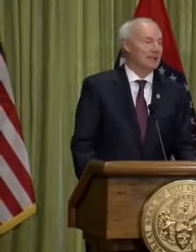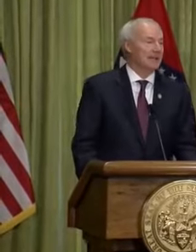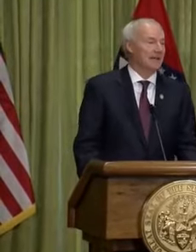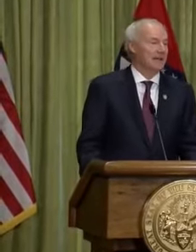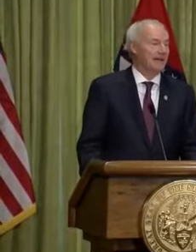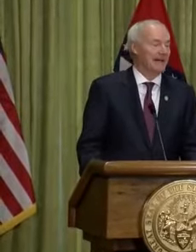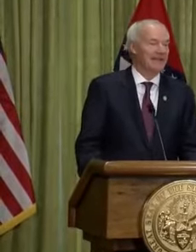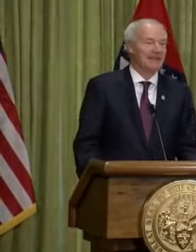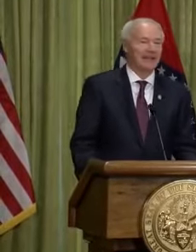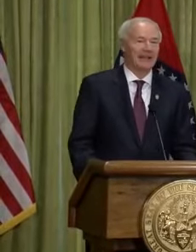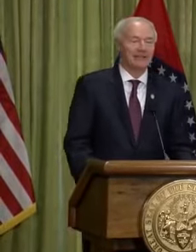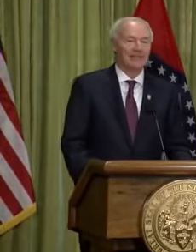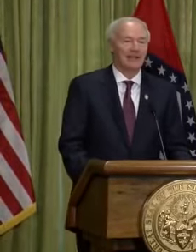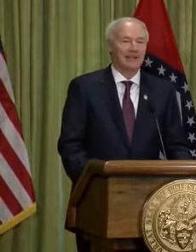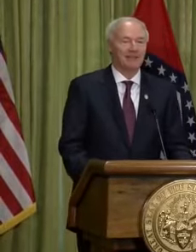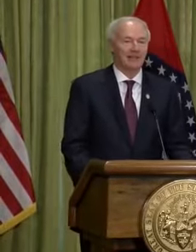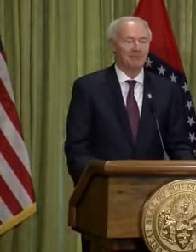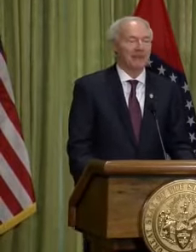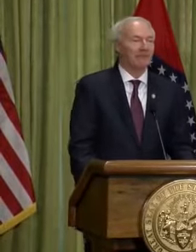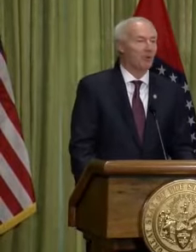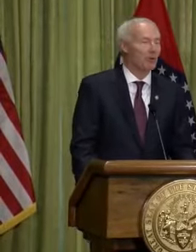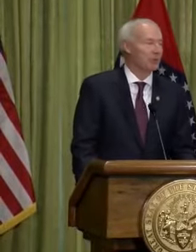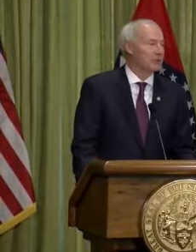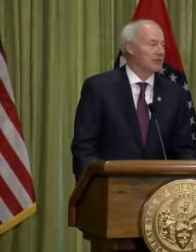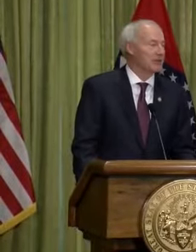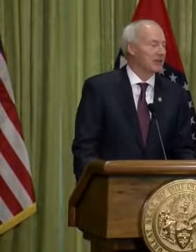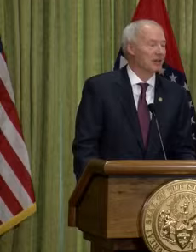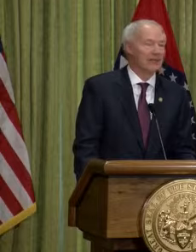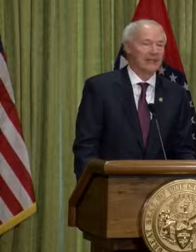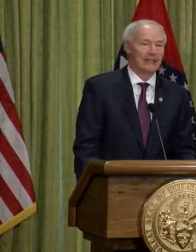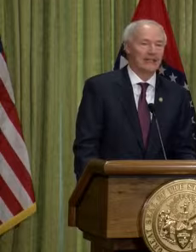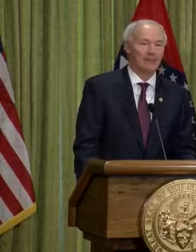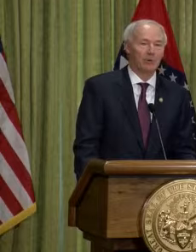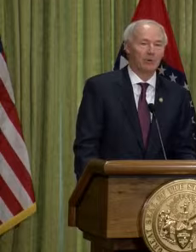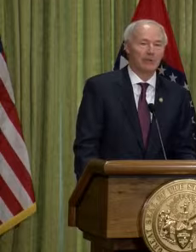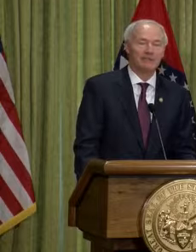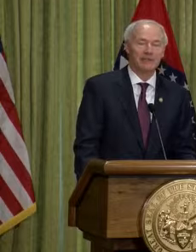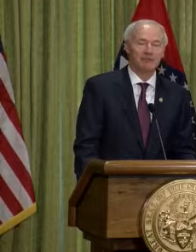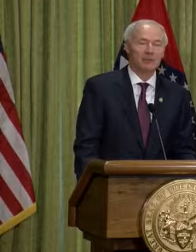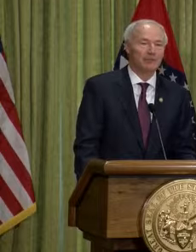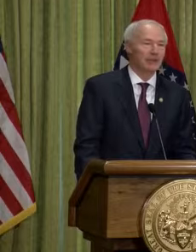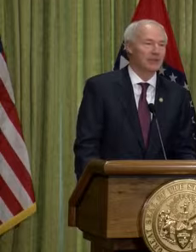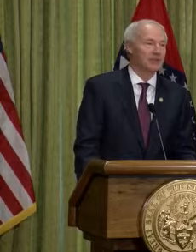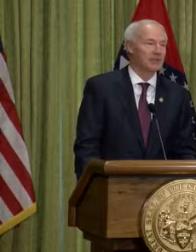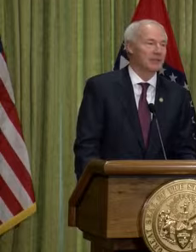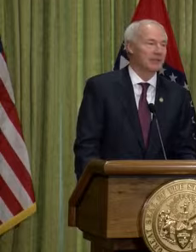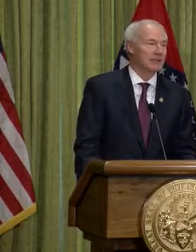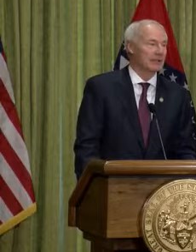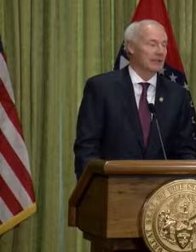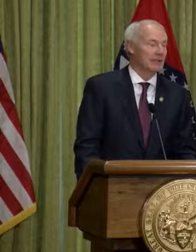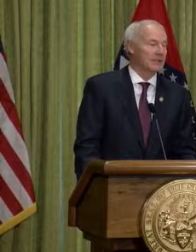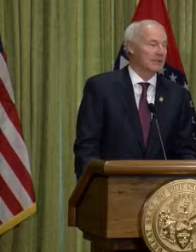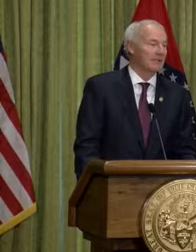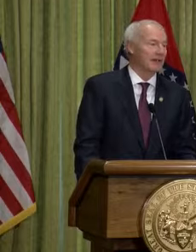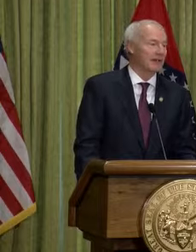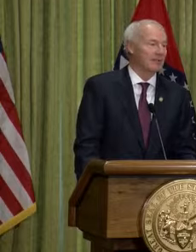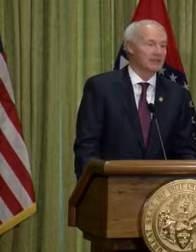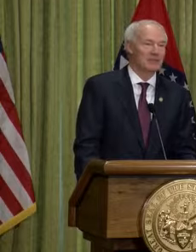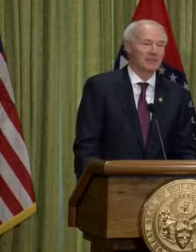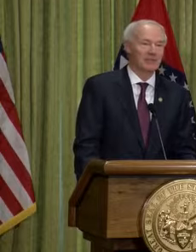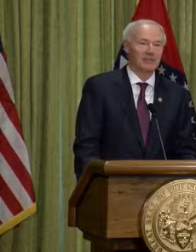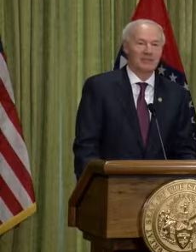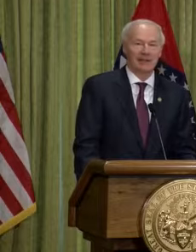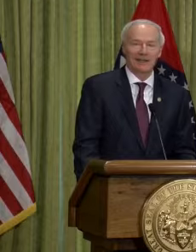all, I indicated that May 4th was the target date for lifting restrictions on some of